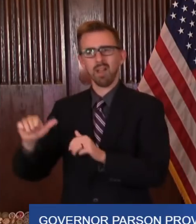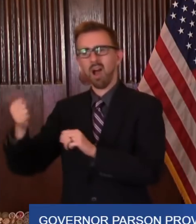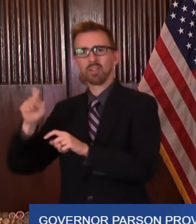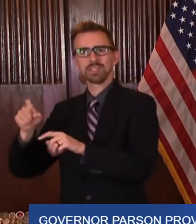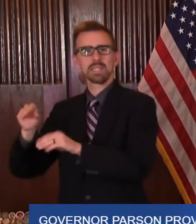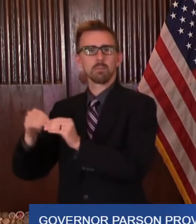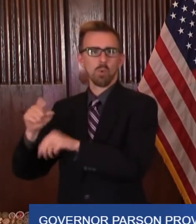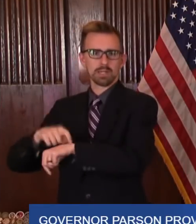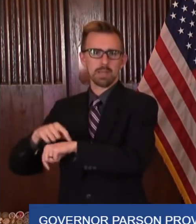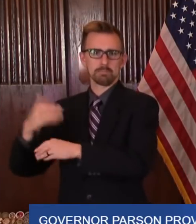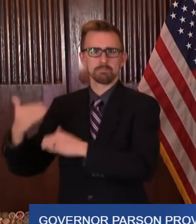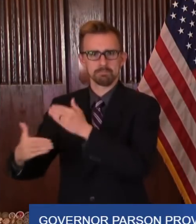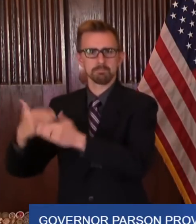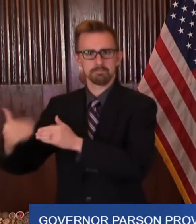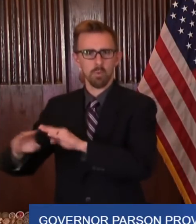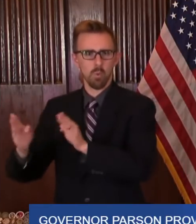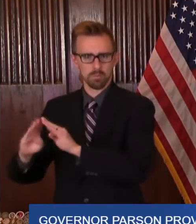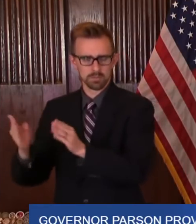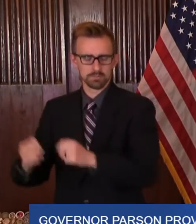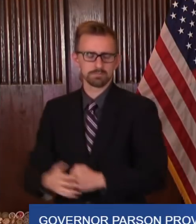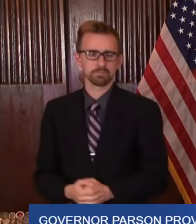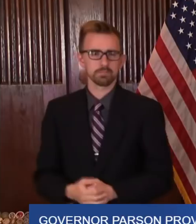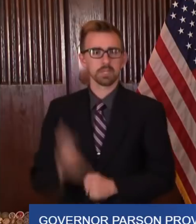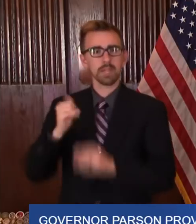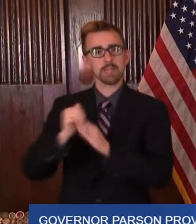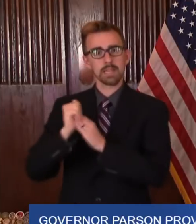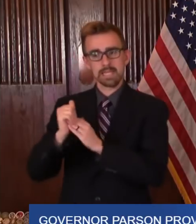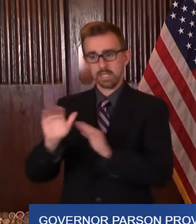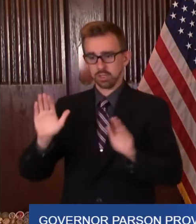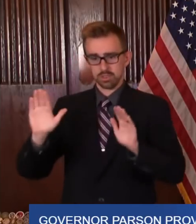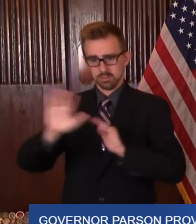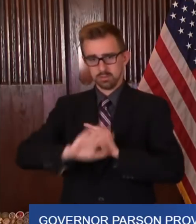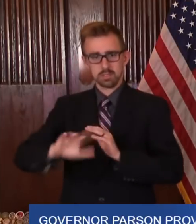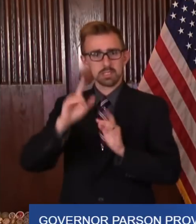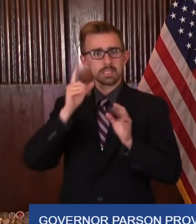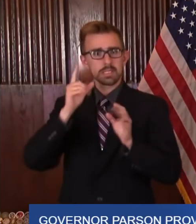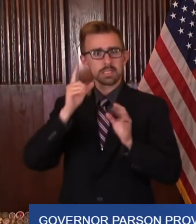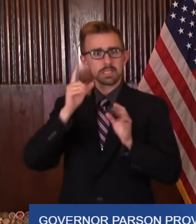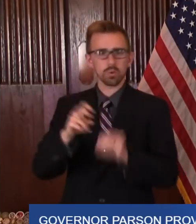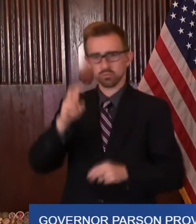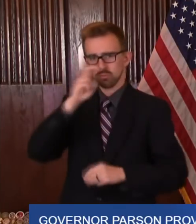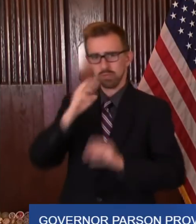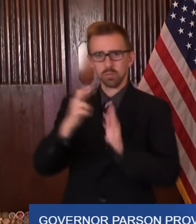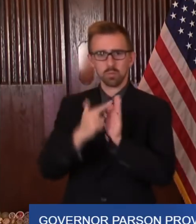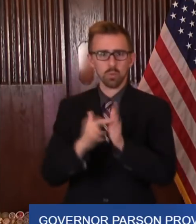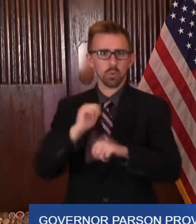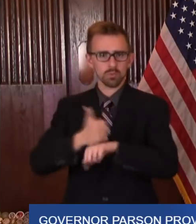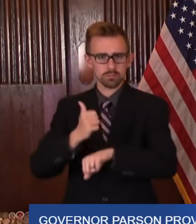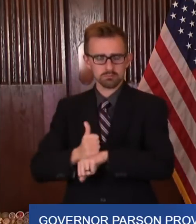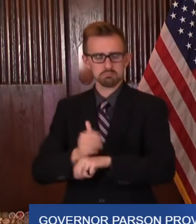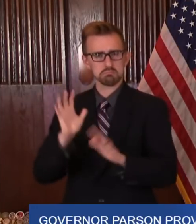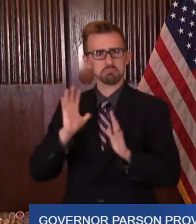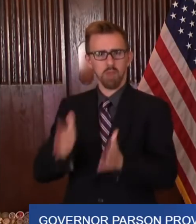If local leaders decide additional measures should be implemented, they may add